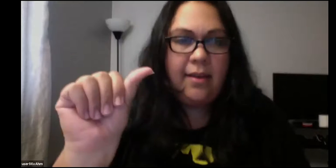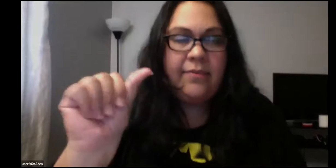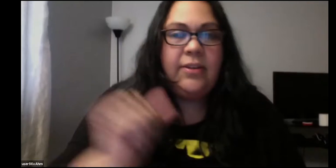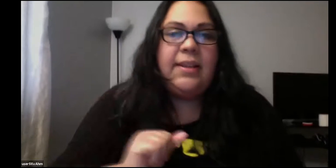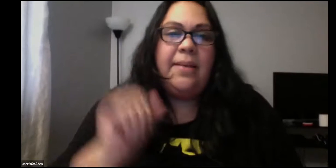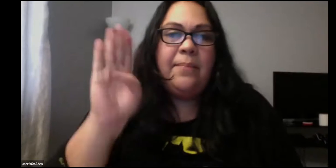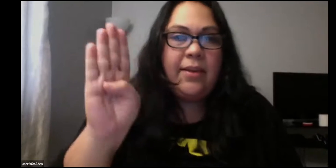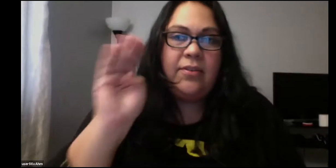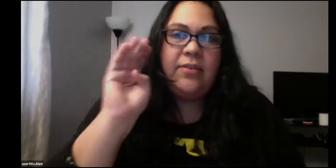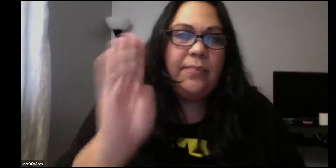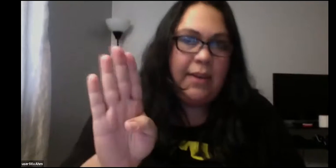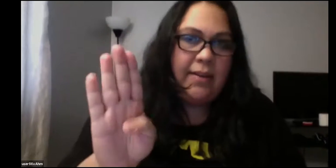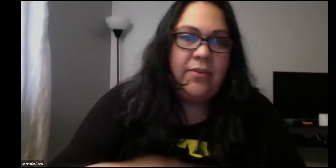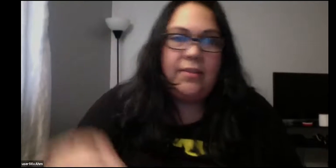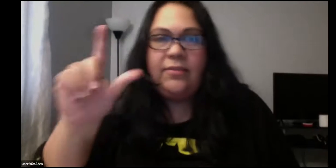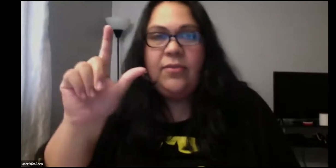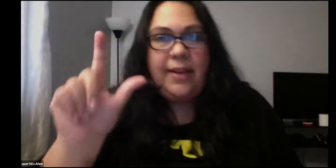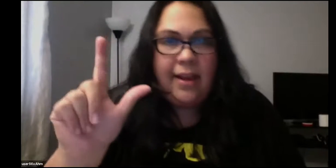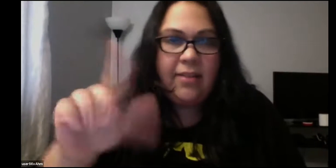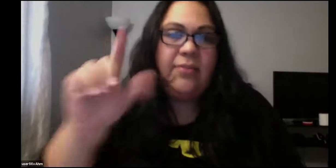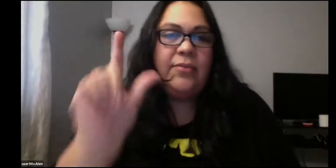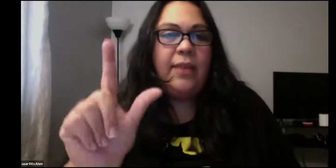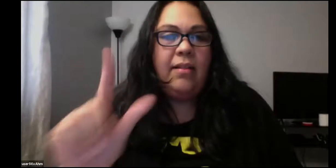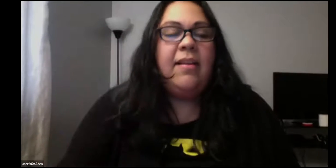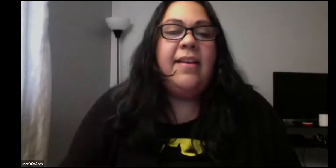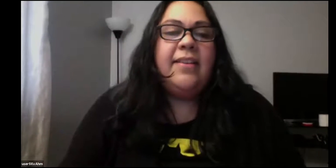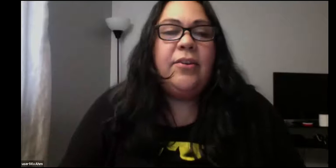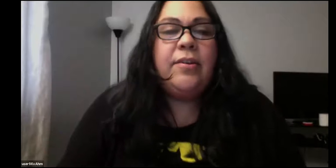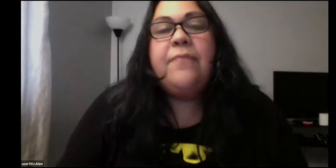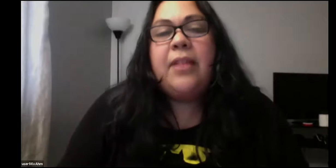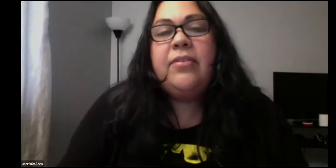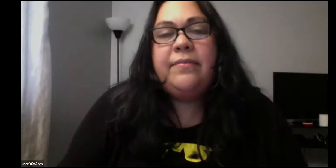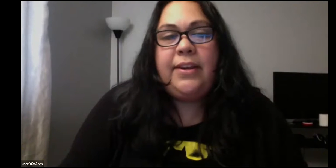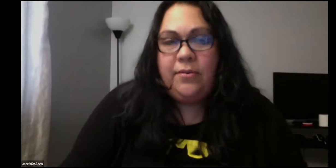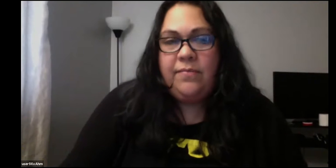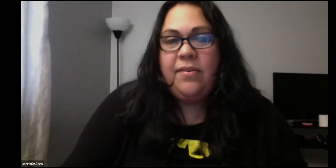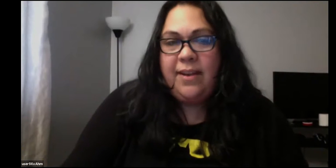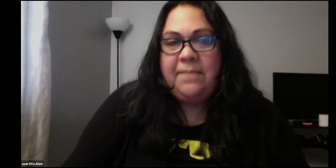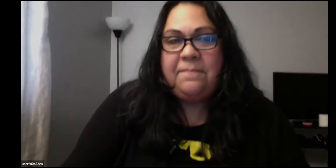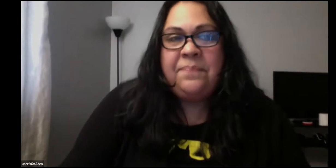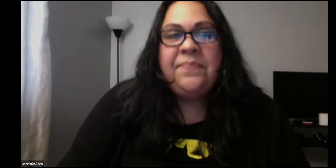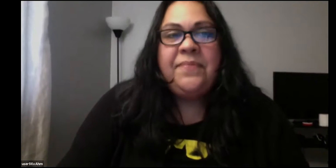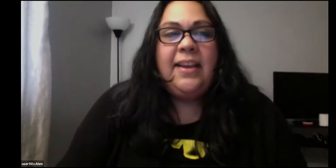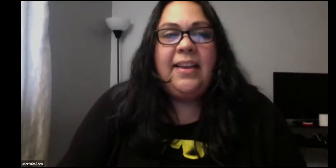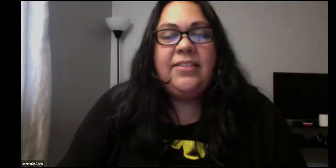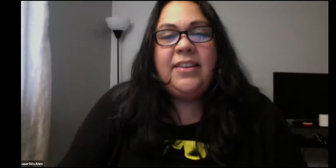they're saying B, you're gonna do B. If they're going L, you can do L. So you're gonna follow the video, all right? And it's gonna get a